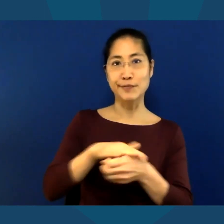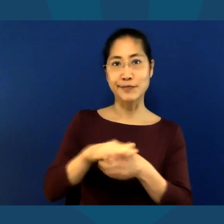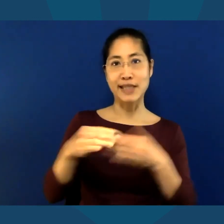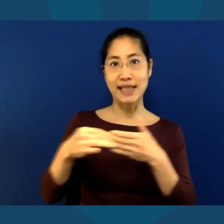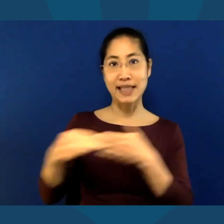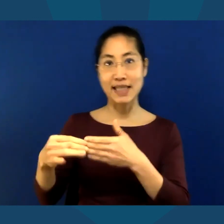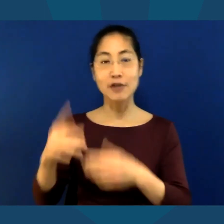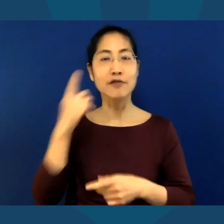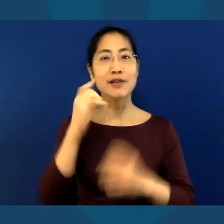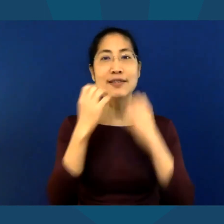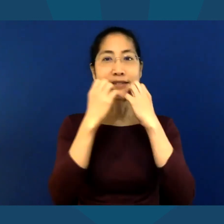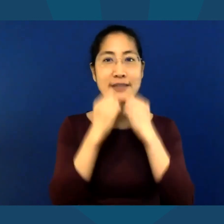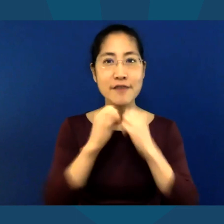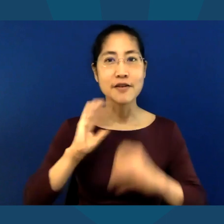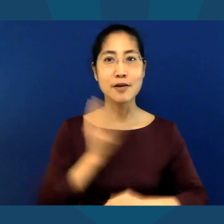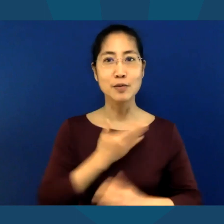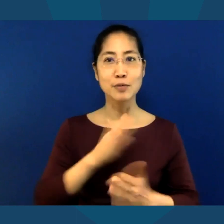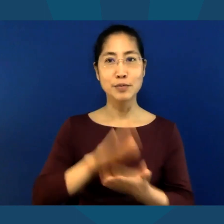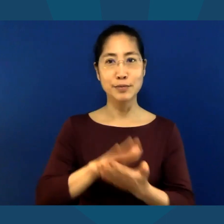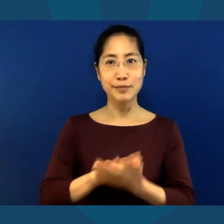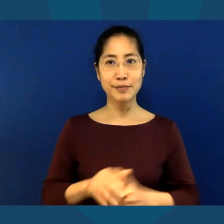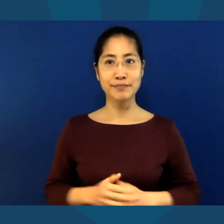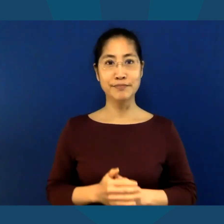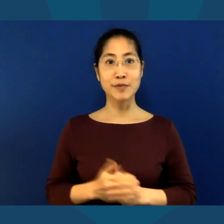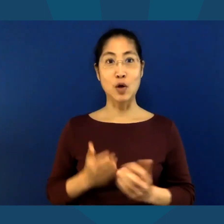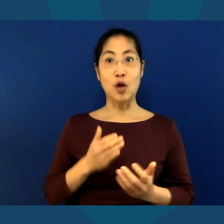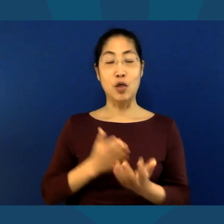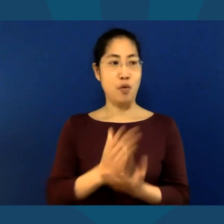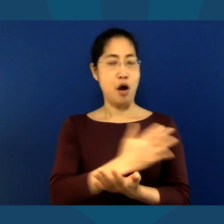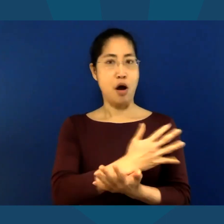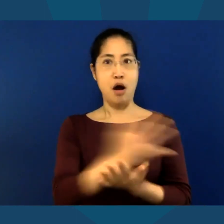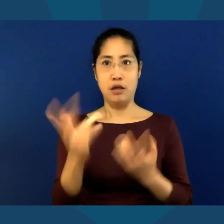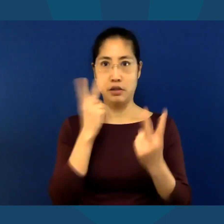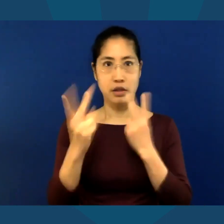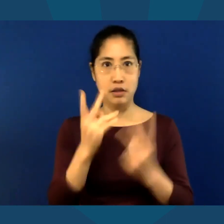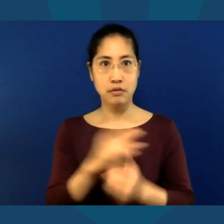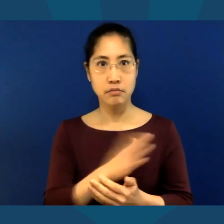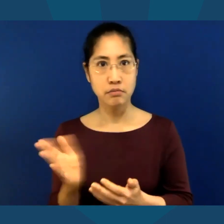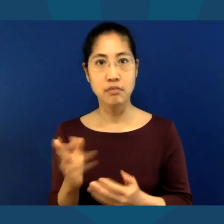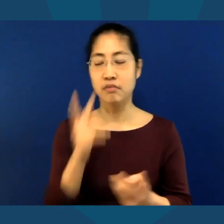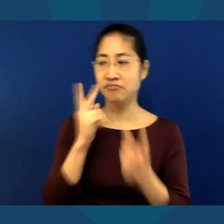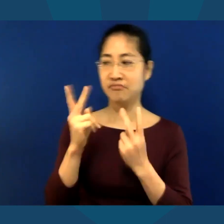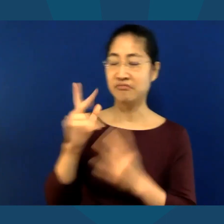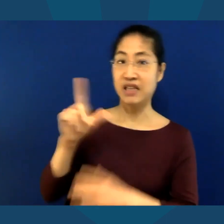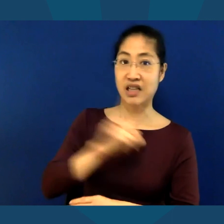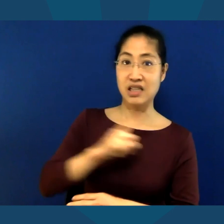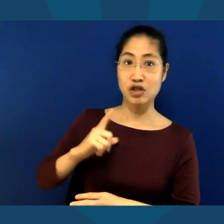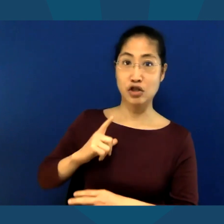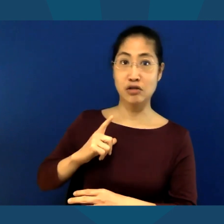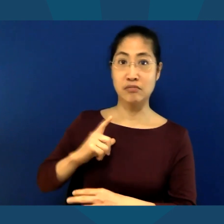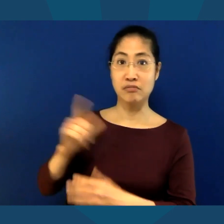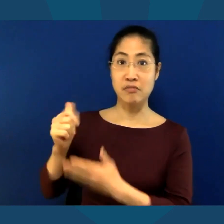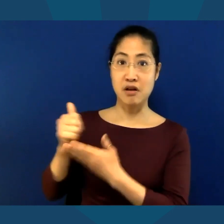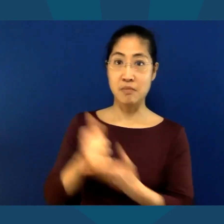Through it all, she saw how the legislature has failed Arizona families, especially our